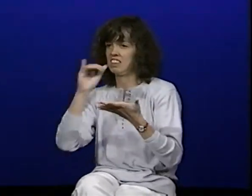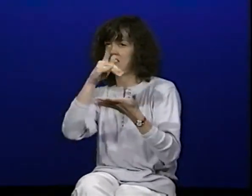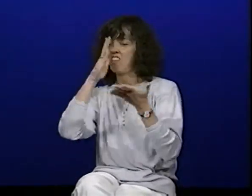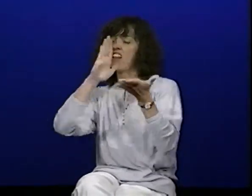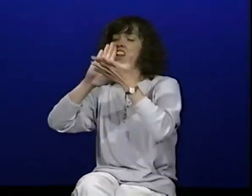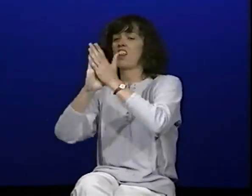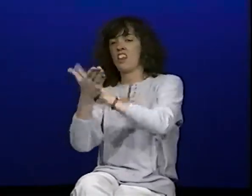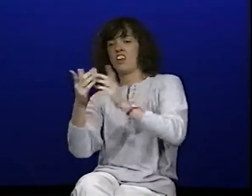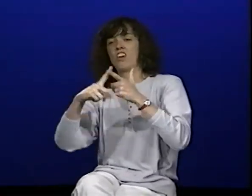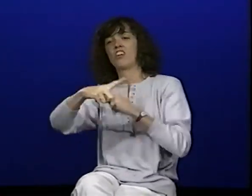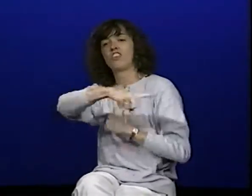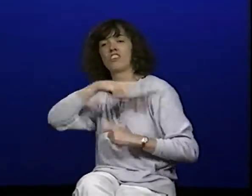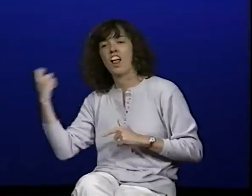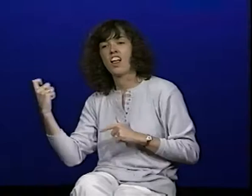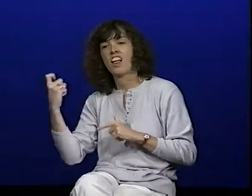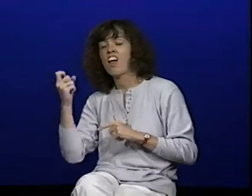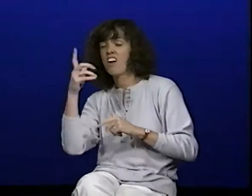them there for 6 weeks.